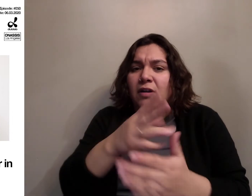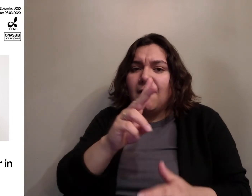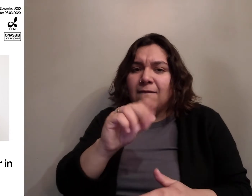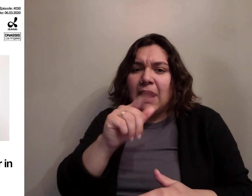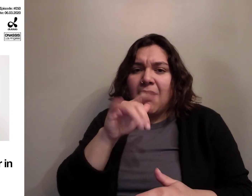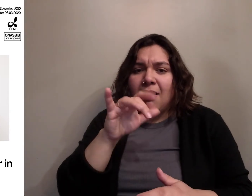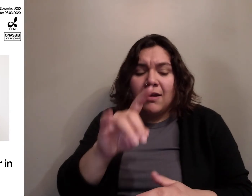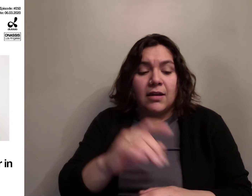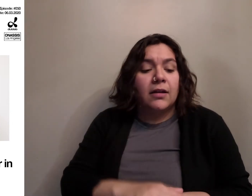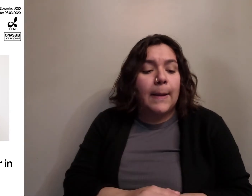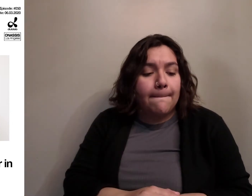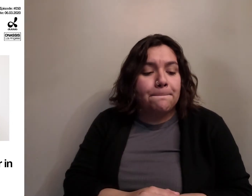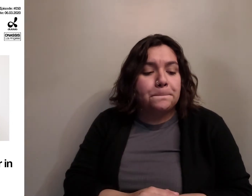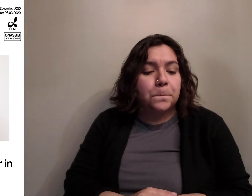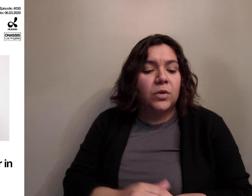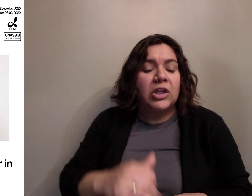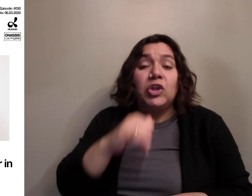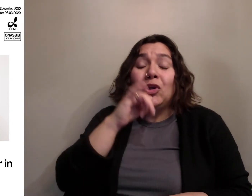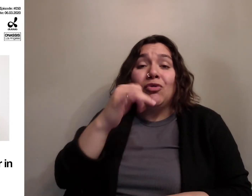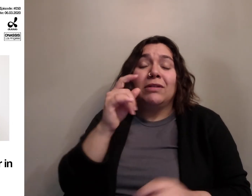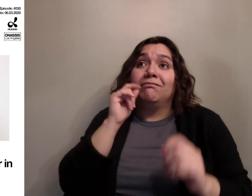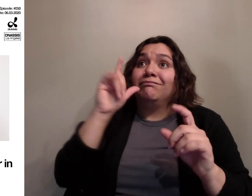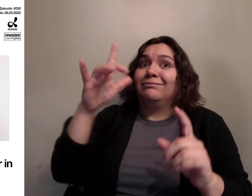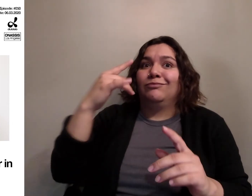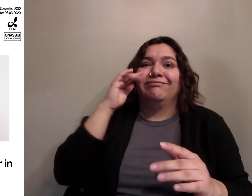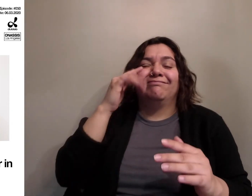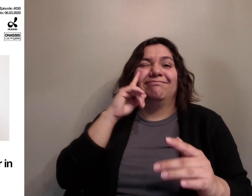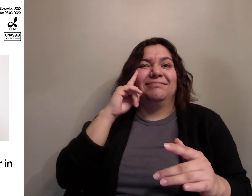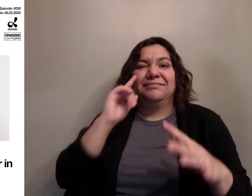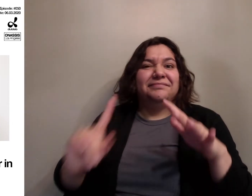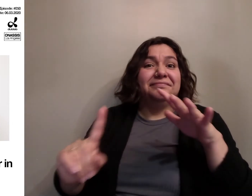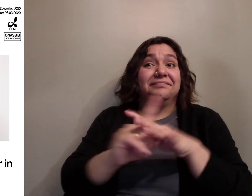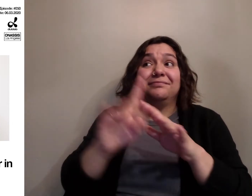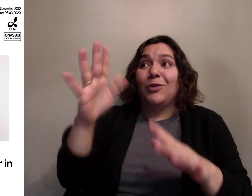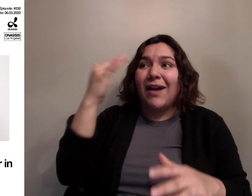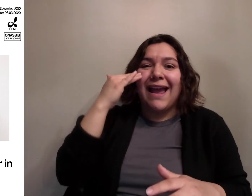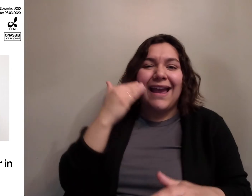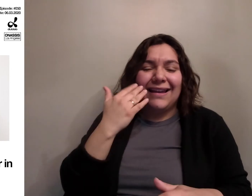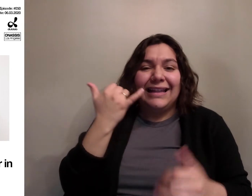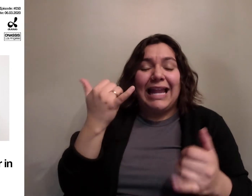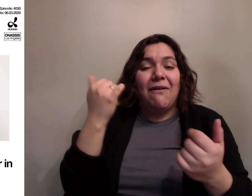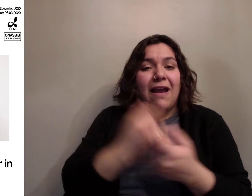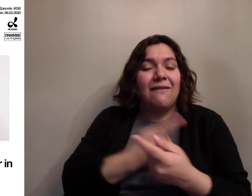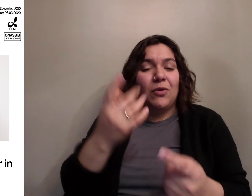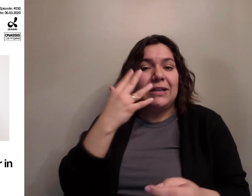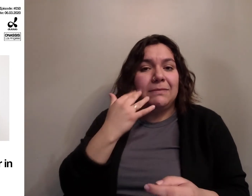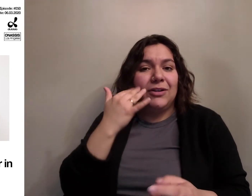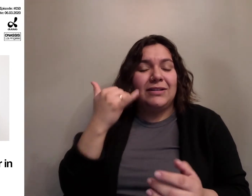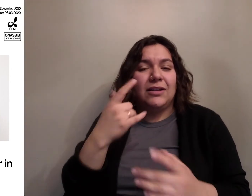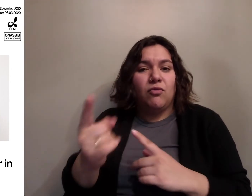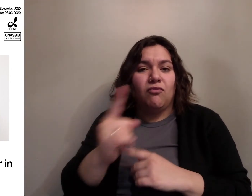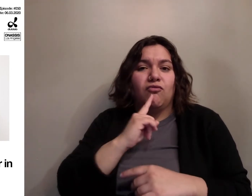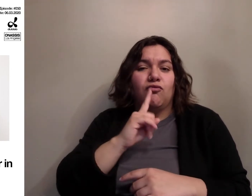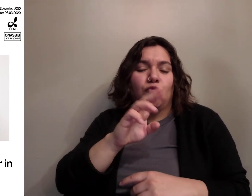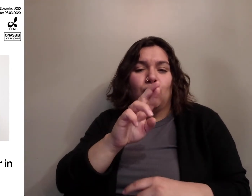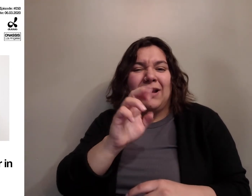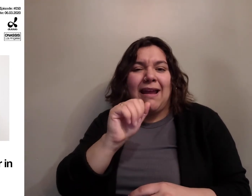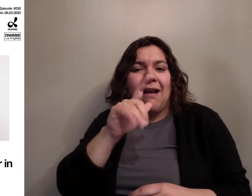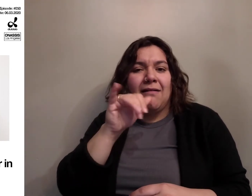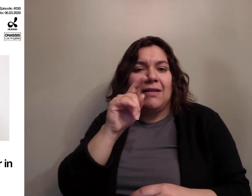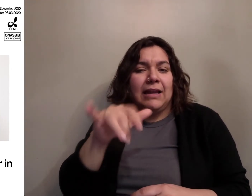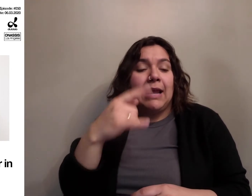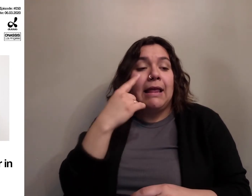are emotions. Those are feelings. Those are valid. Those aren't things that you just make up in your head. So now